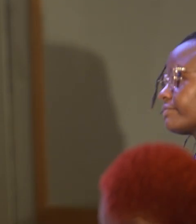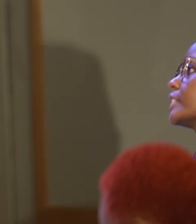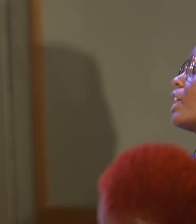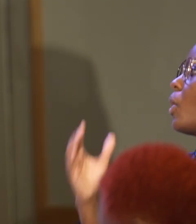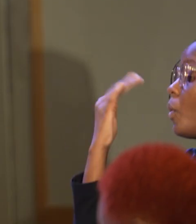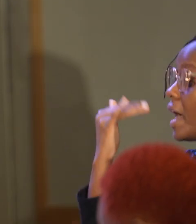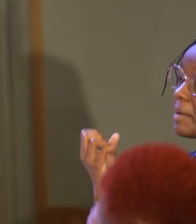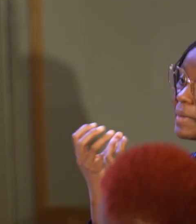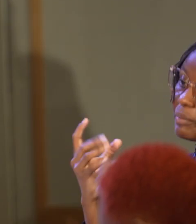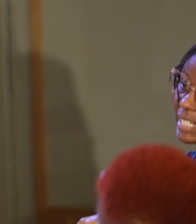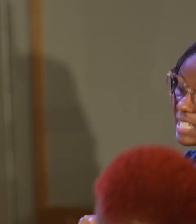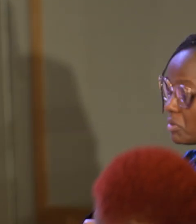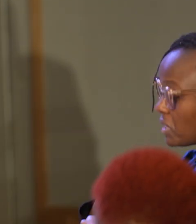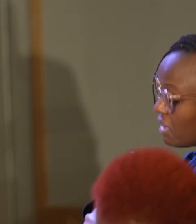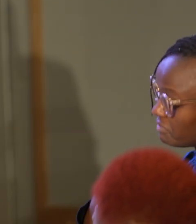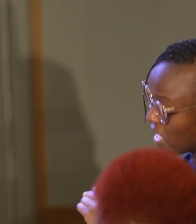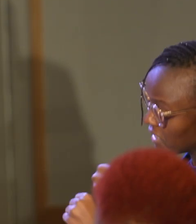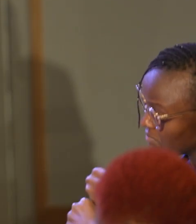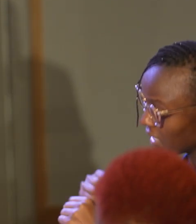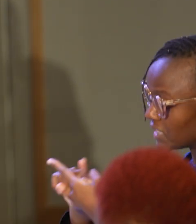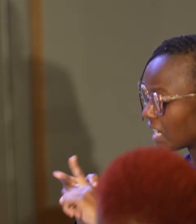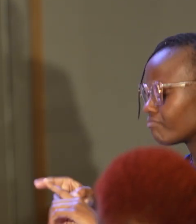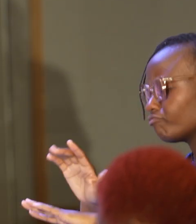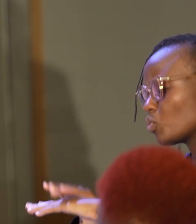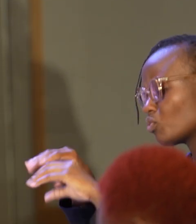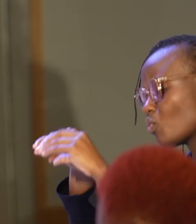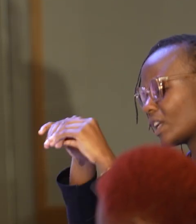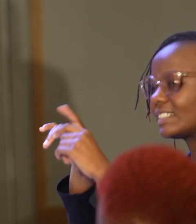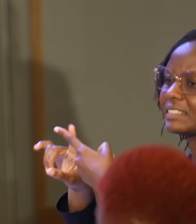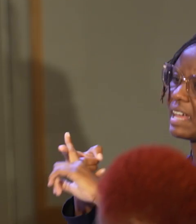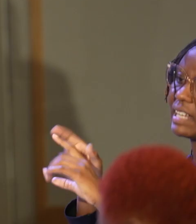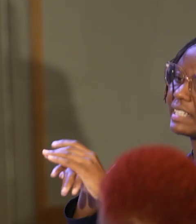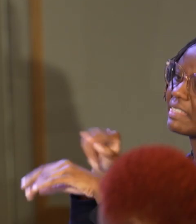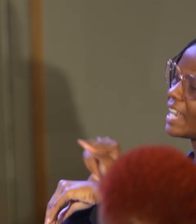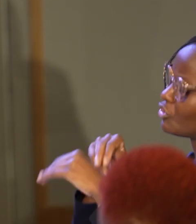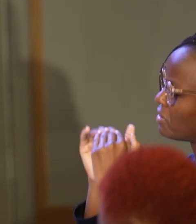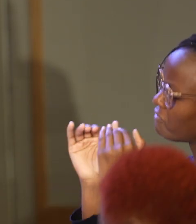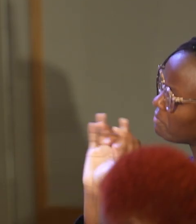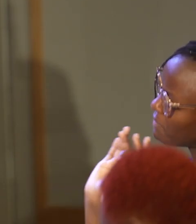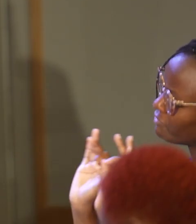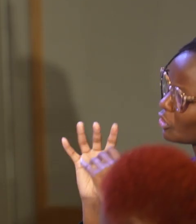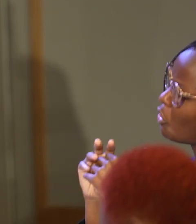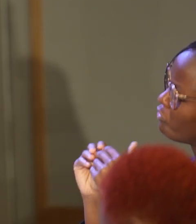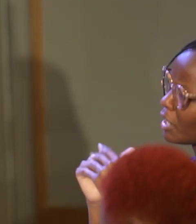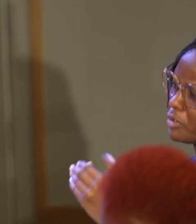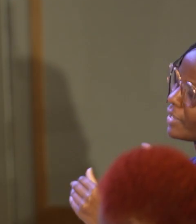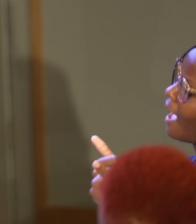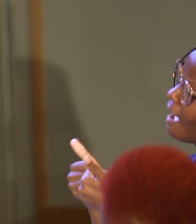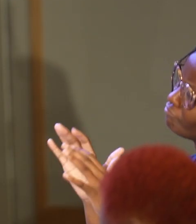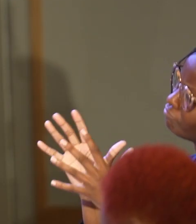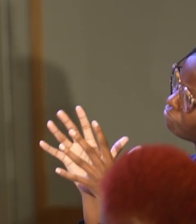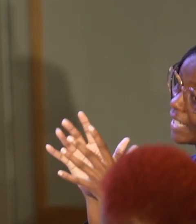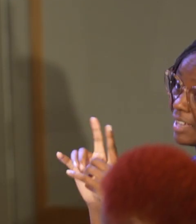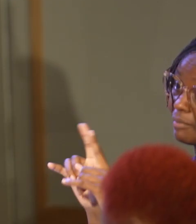Many times we have done standards, very good standards at the national level, very comfortable with ourselves, but